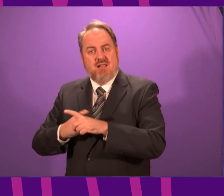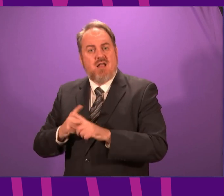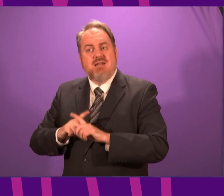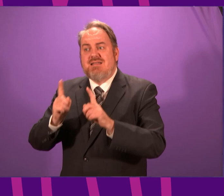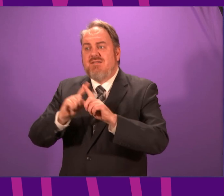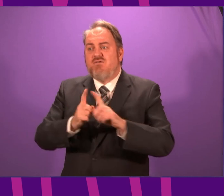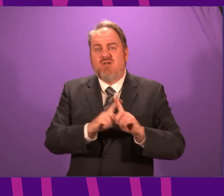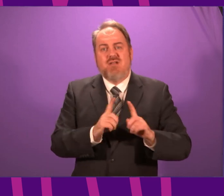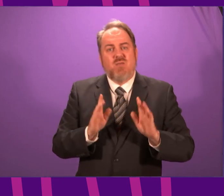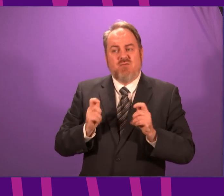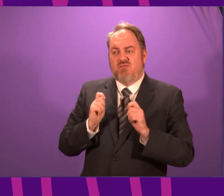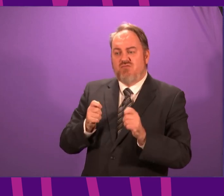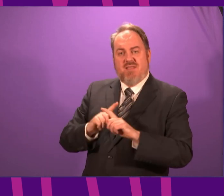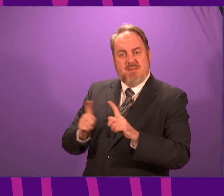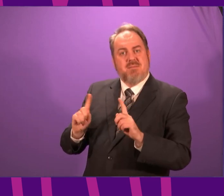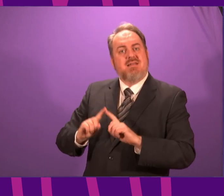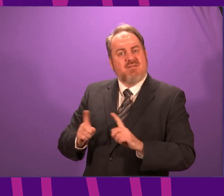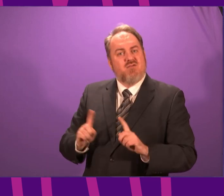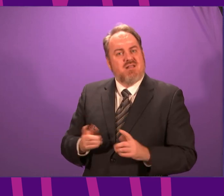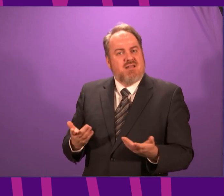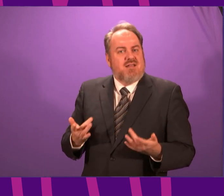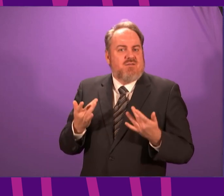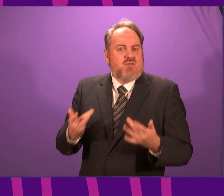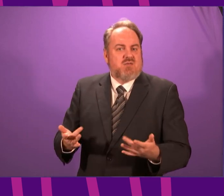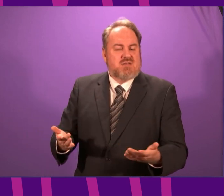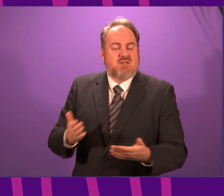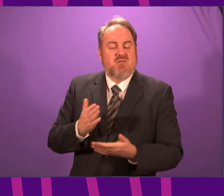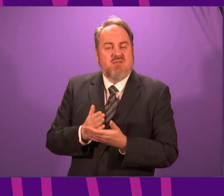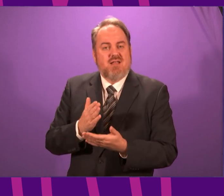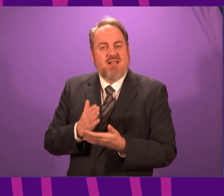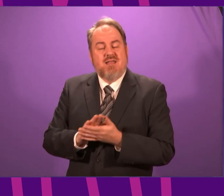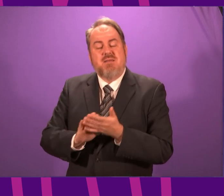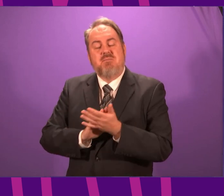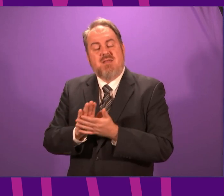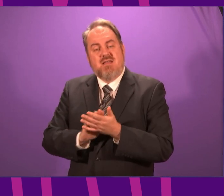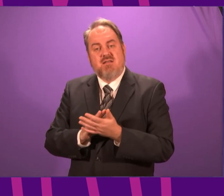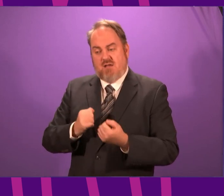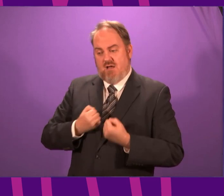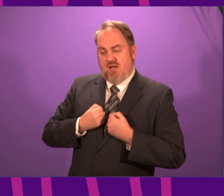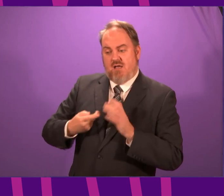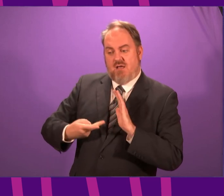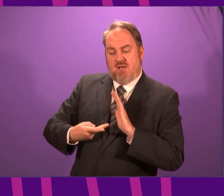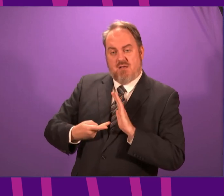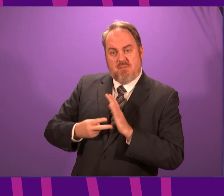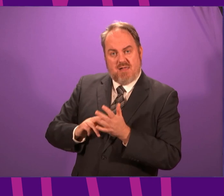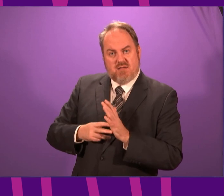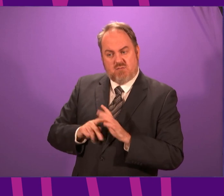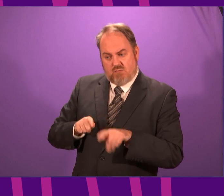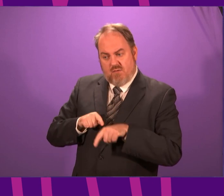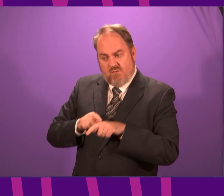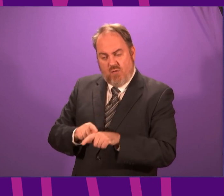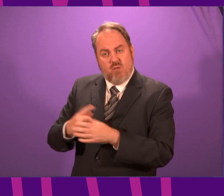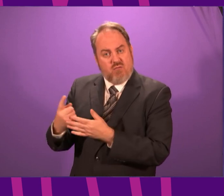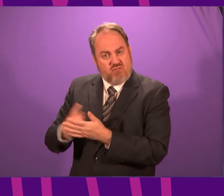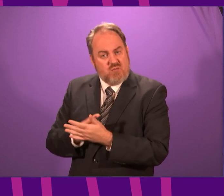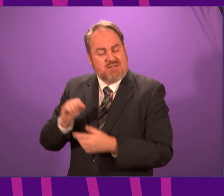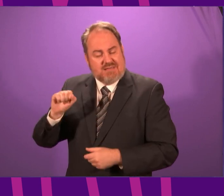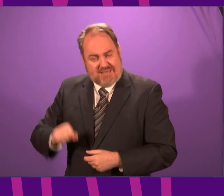his earlier comments. I mean, he spoke about wanting plans to allow for people to follow the rules, but also spoke